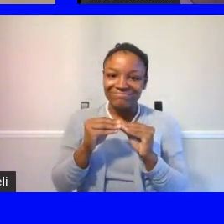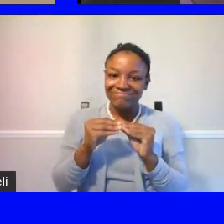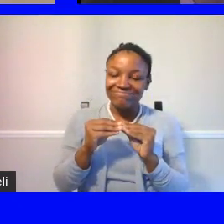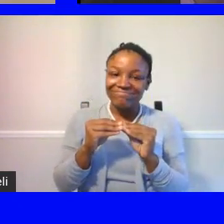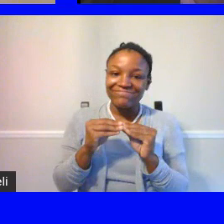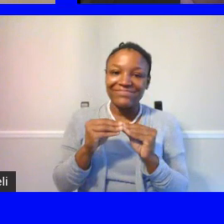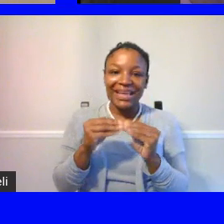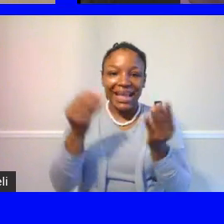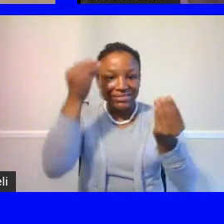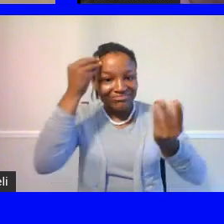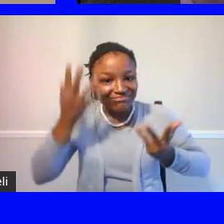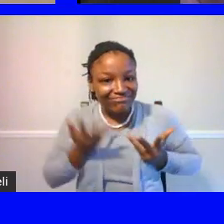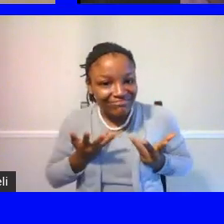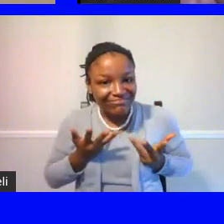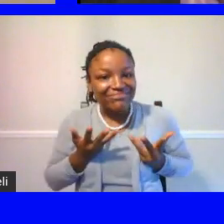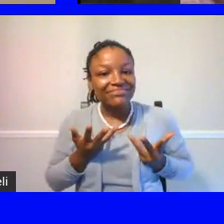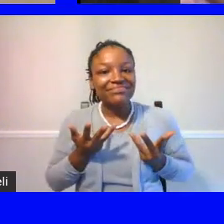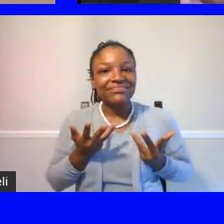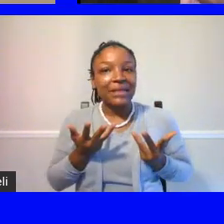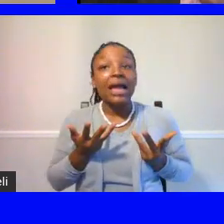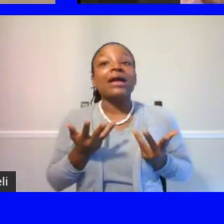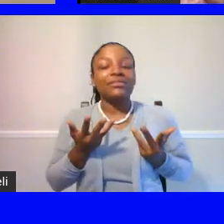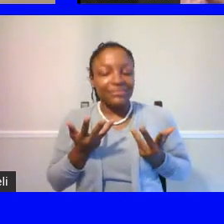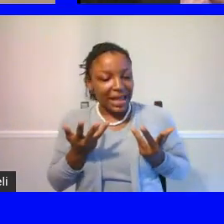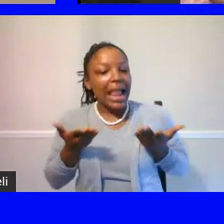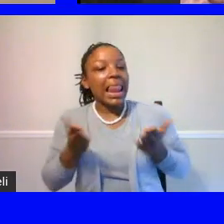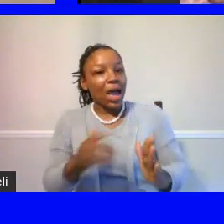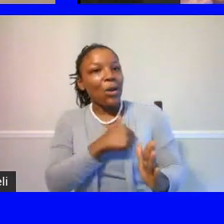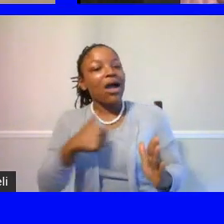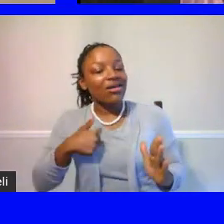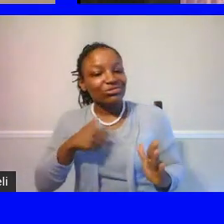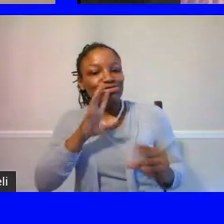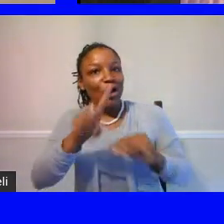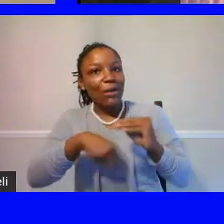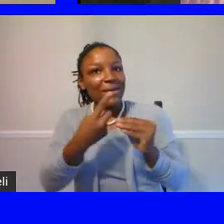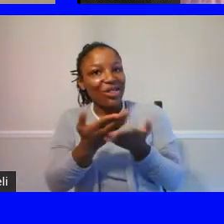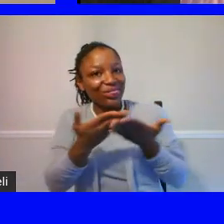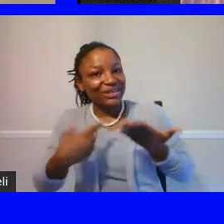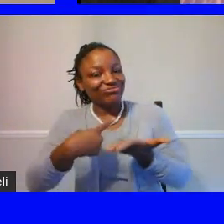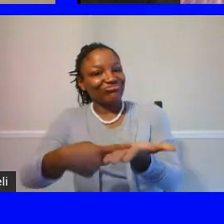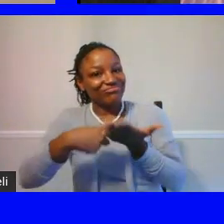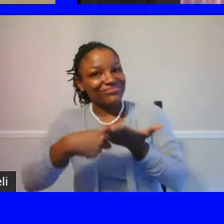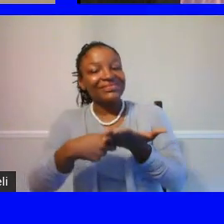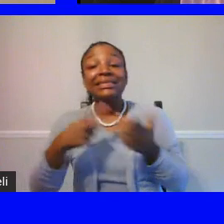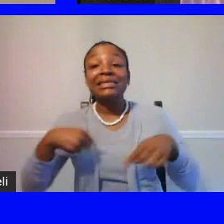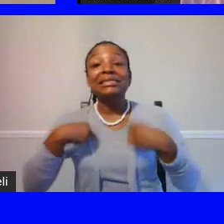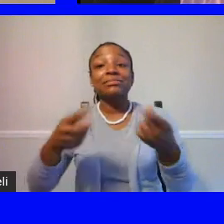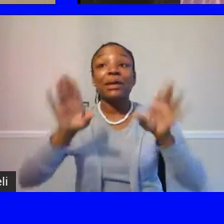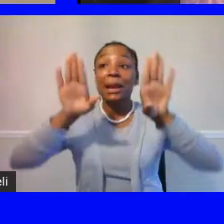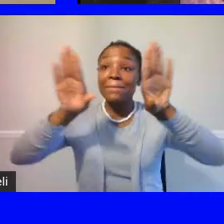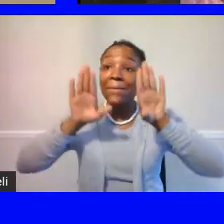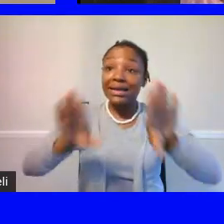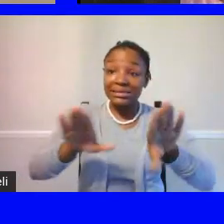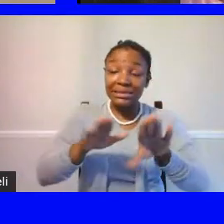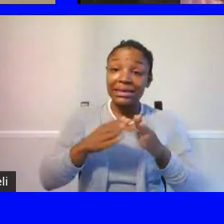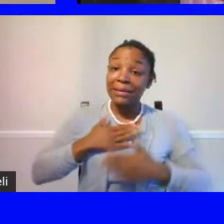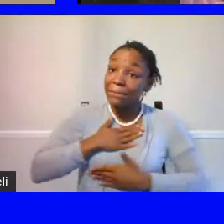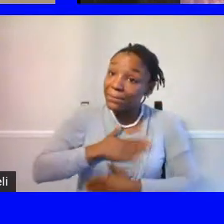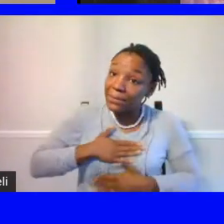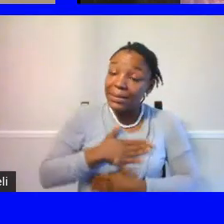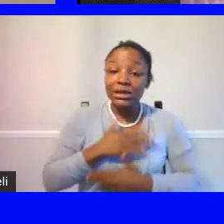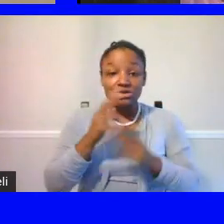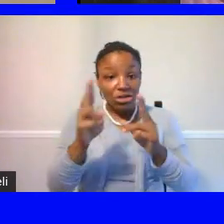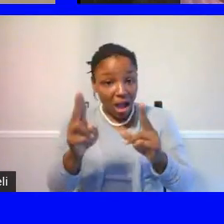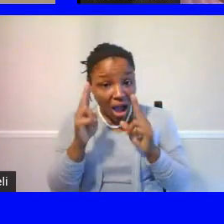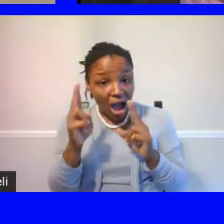for letting us talk a little bit about all this stuff. It's been amazing. It's been such a pleasure and honor to all of you. So